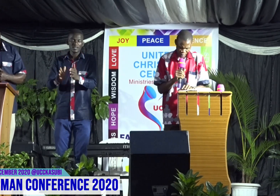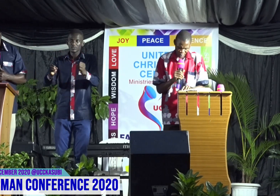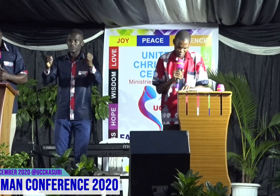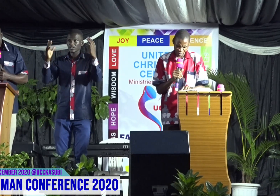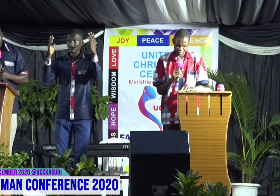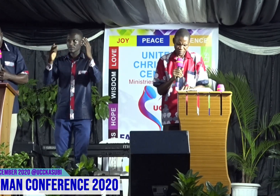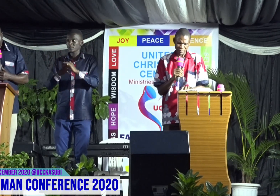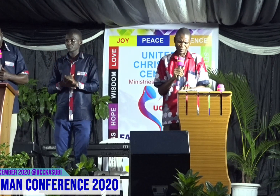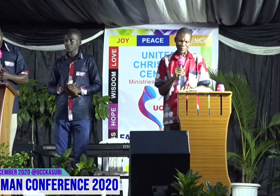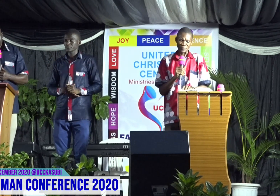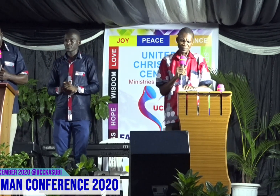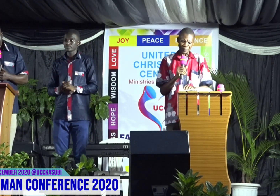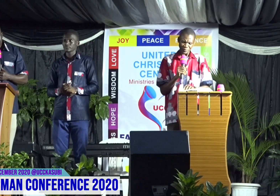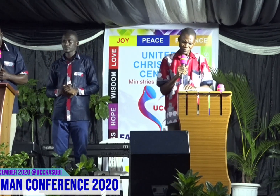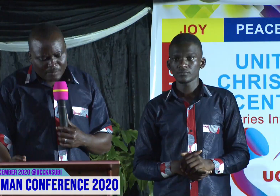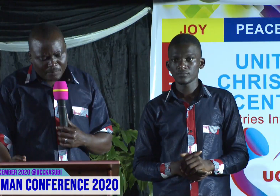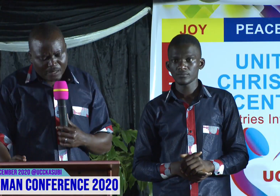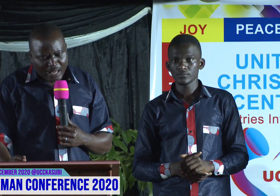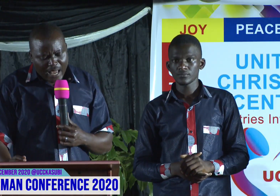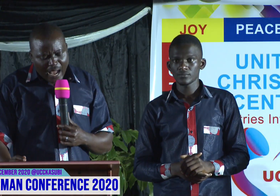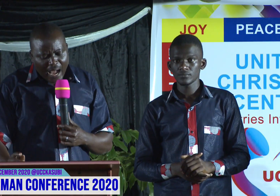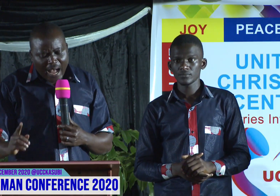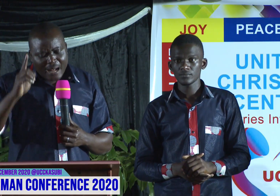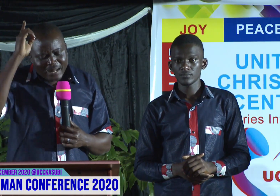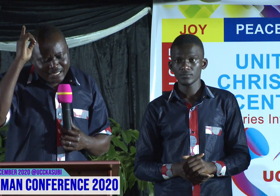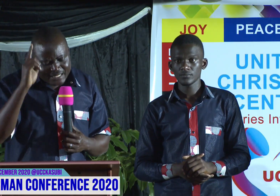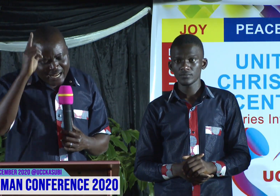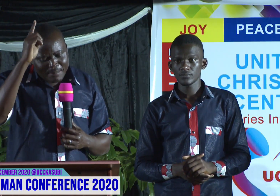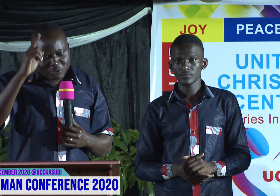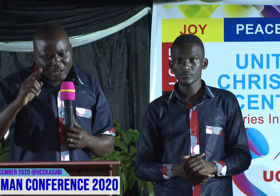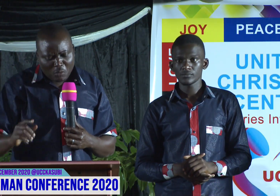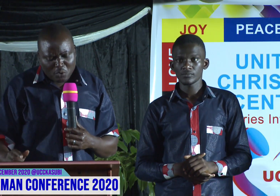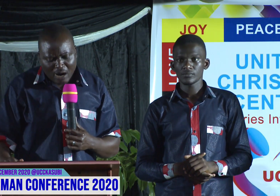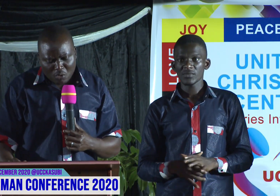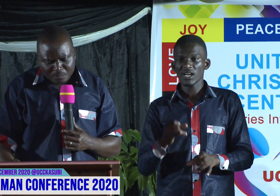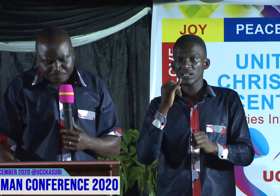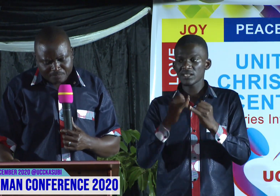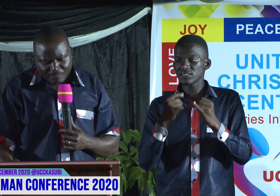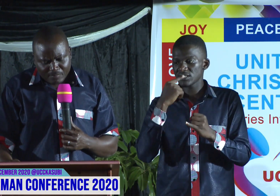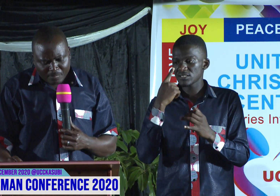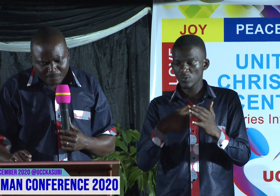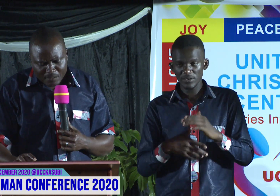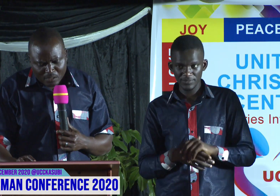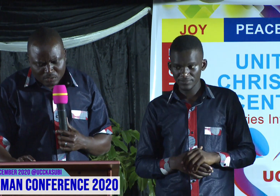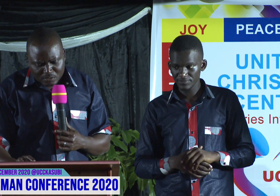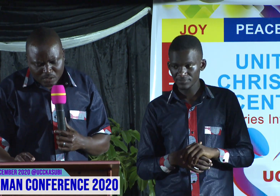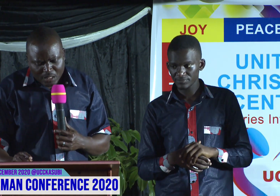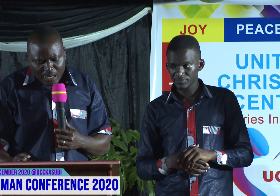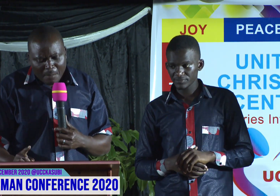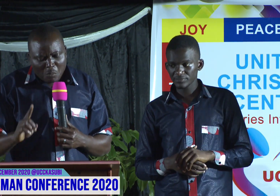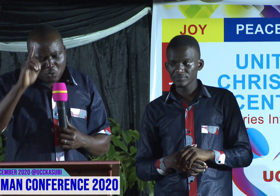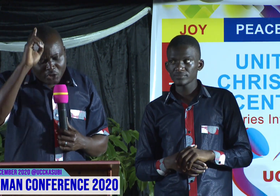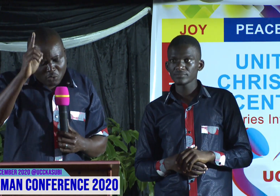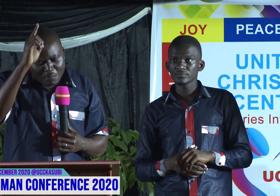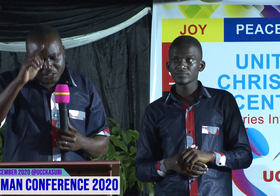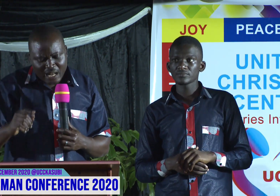Hallelujah. Amen. Amaliriza agamba tujja kubukawo. he finishes, we shall skip a few